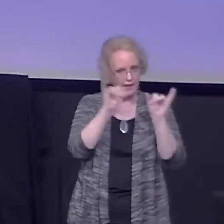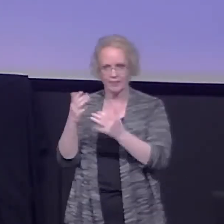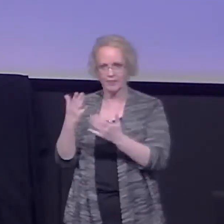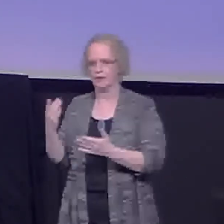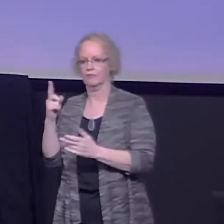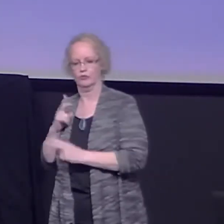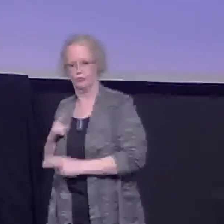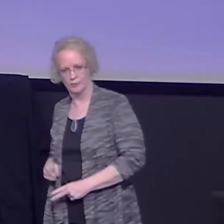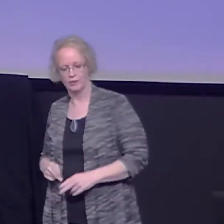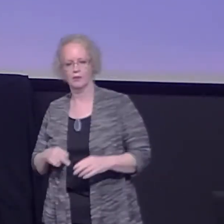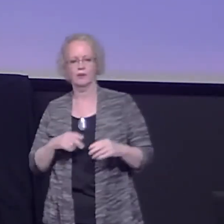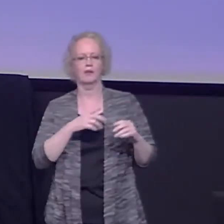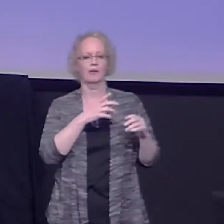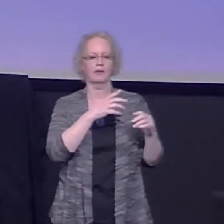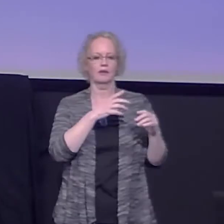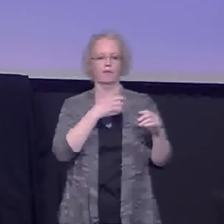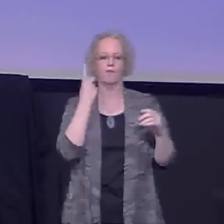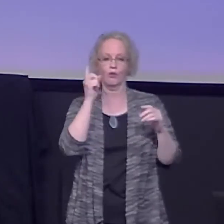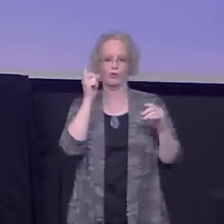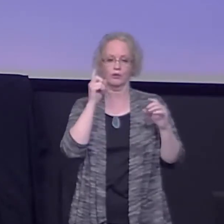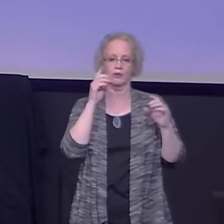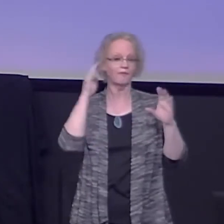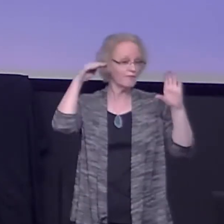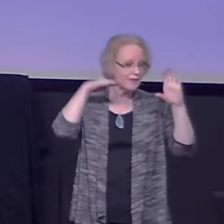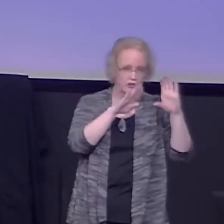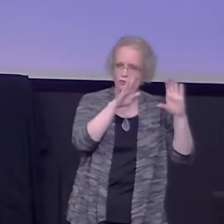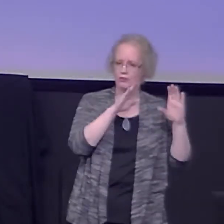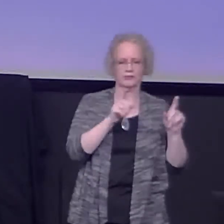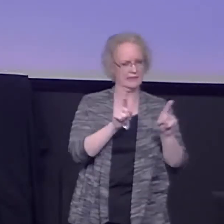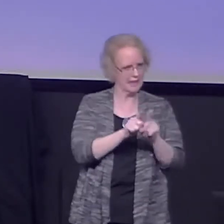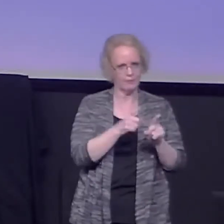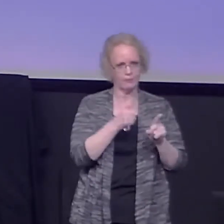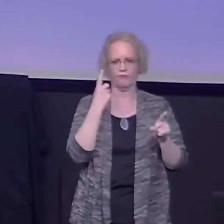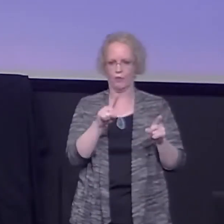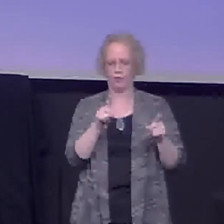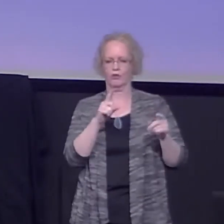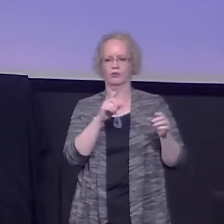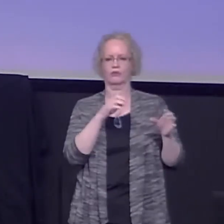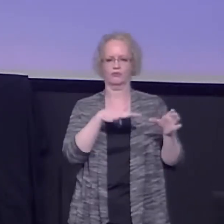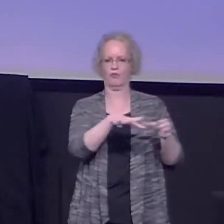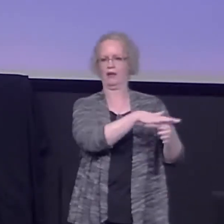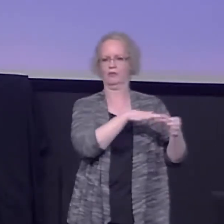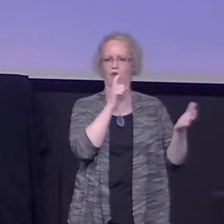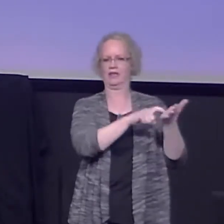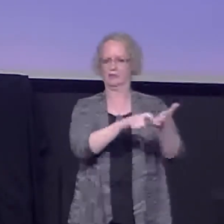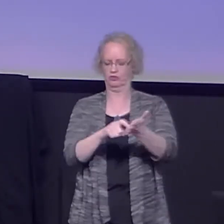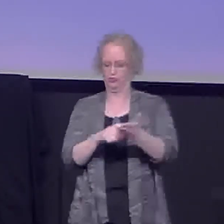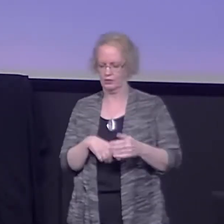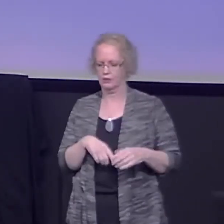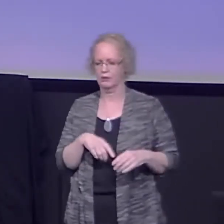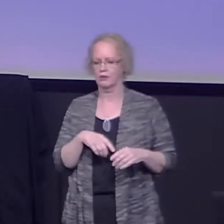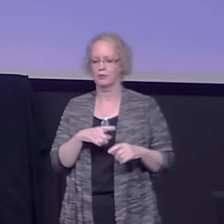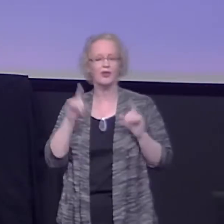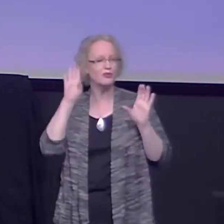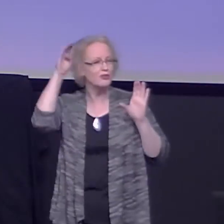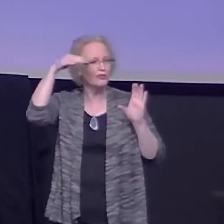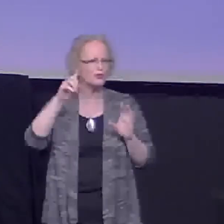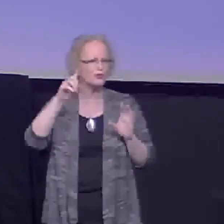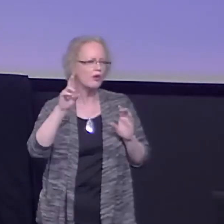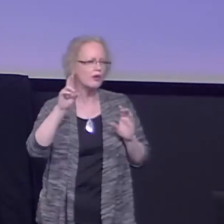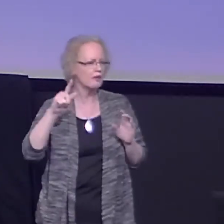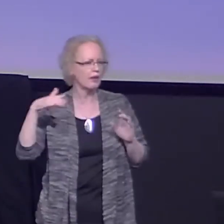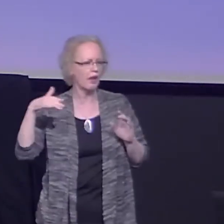recognition. The dorsal stream, we'll see. We'll have to see whether there is a fundamental difference in the monkeys compared to humans in